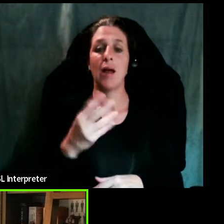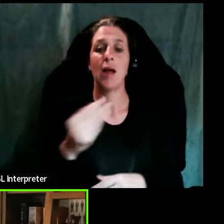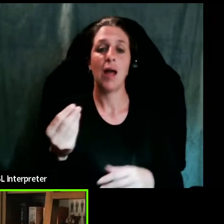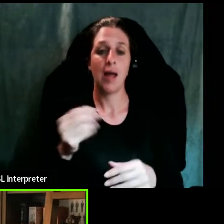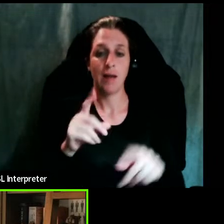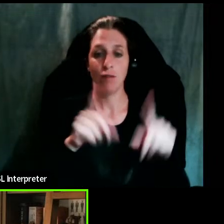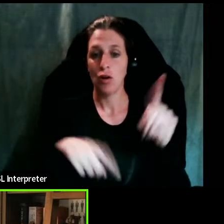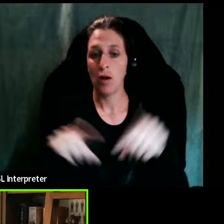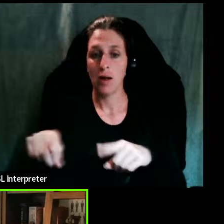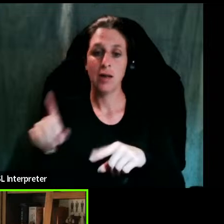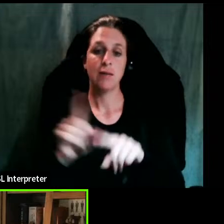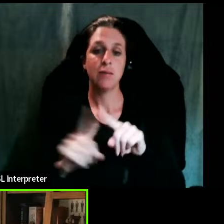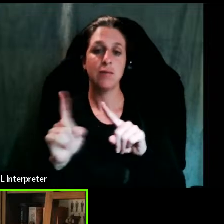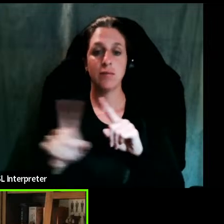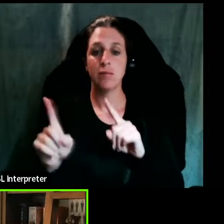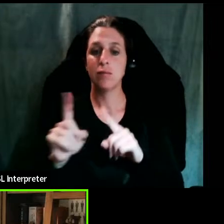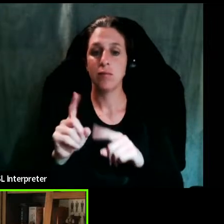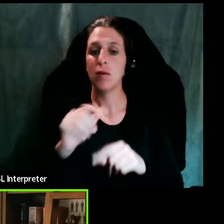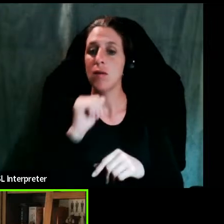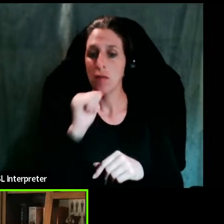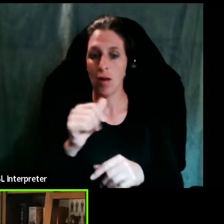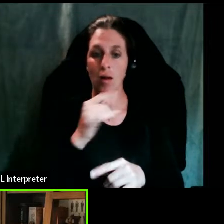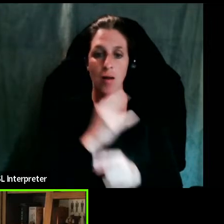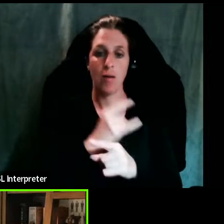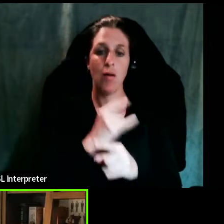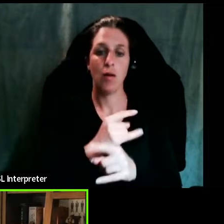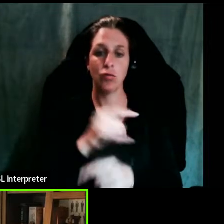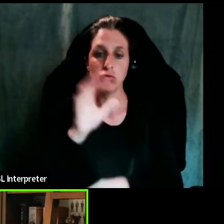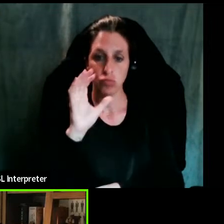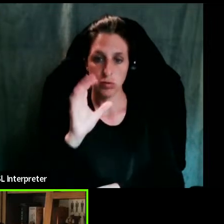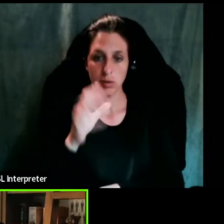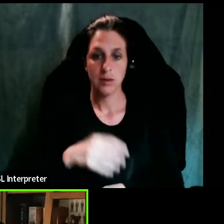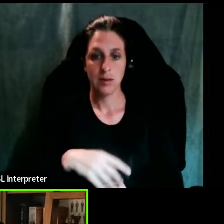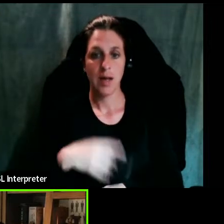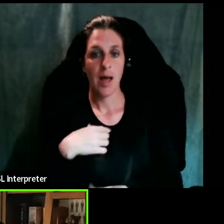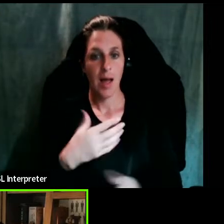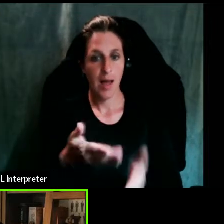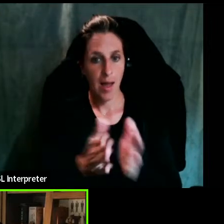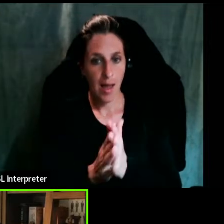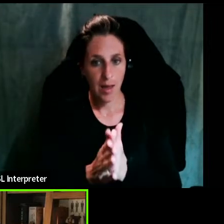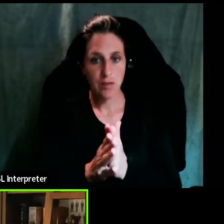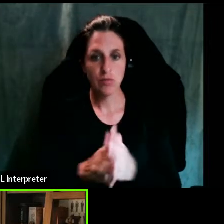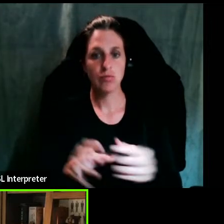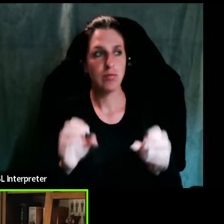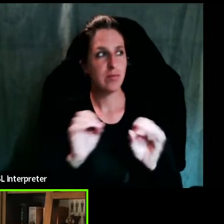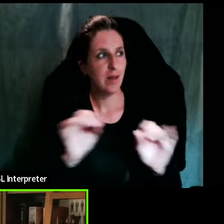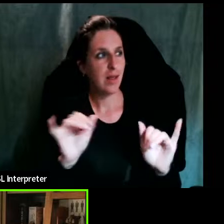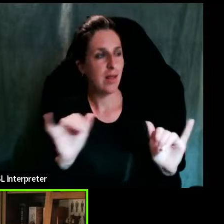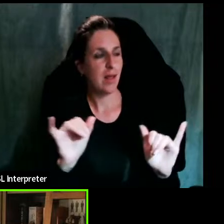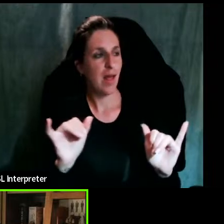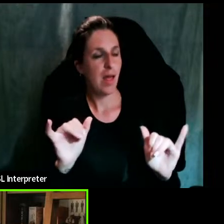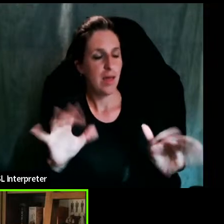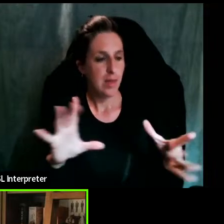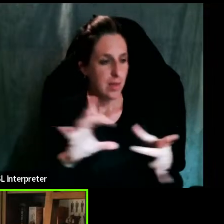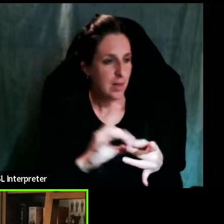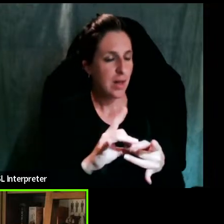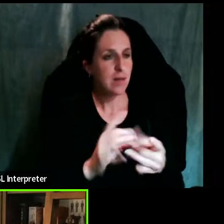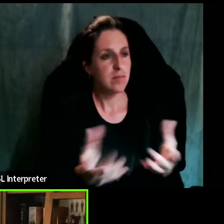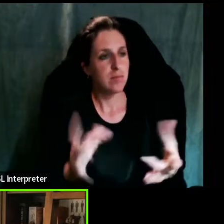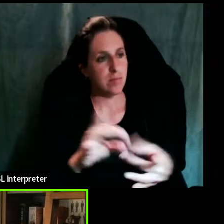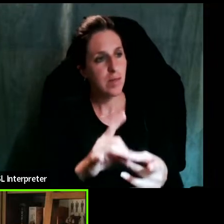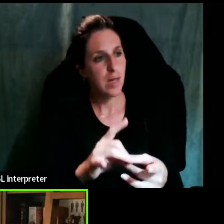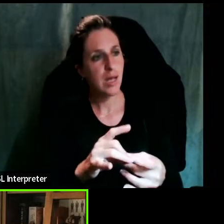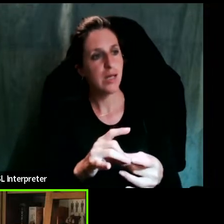non-alcoholic drinks. Now I ask you, is there nothing like connecting and reconnecting with fellow team members over a fabulous